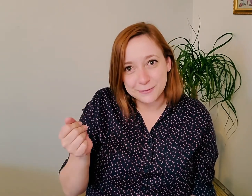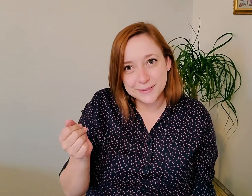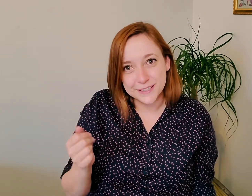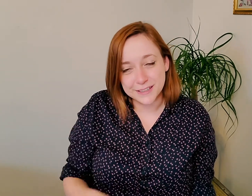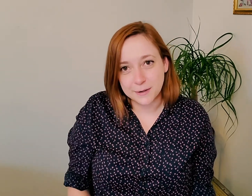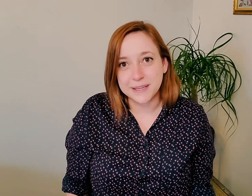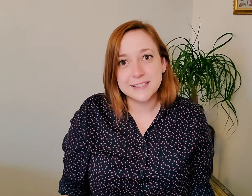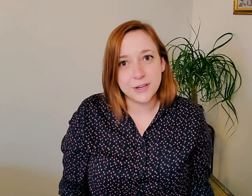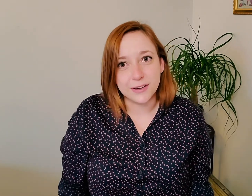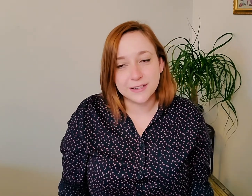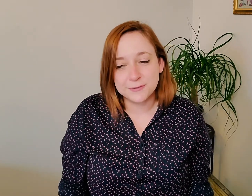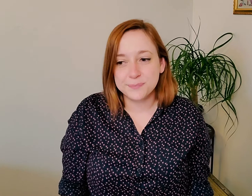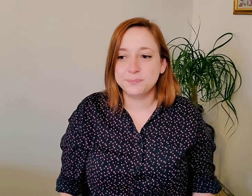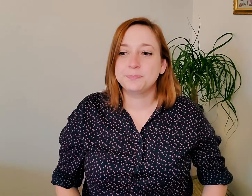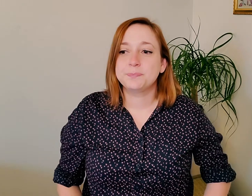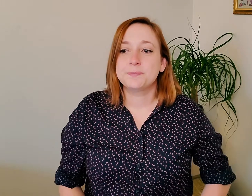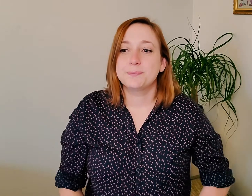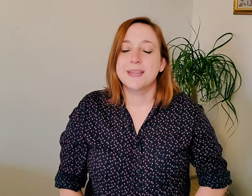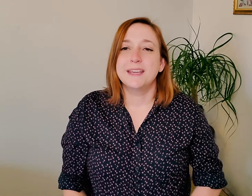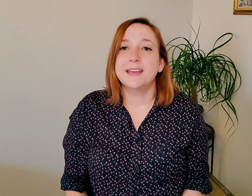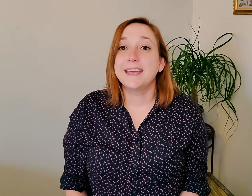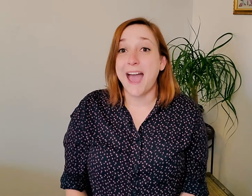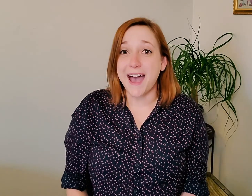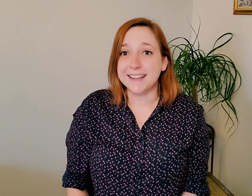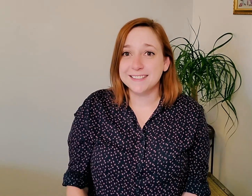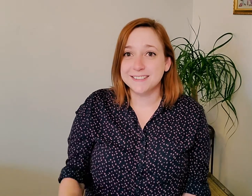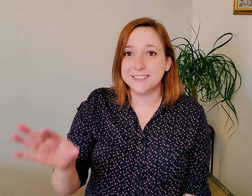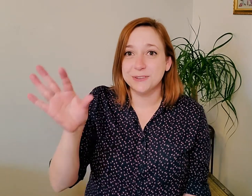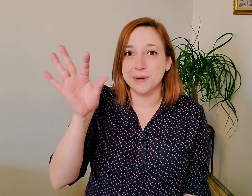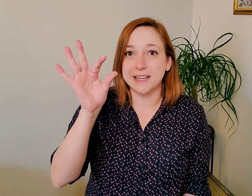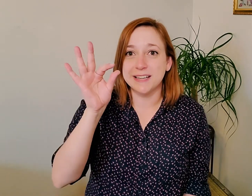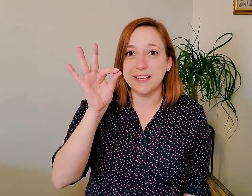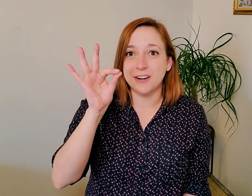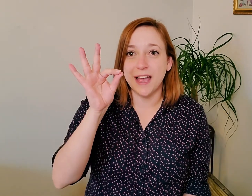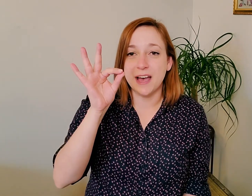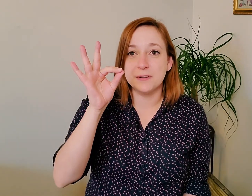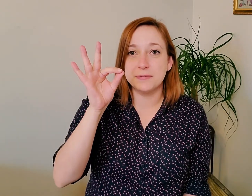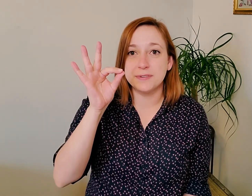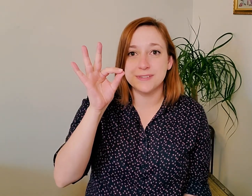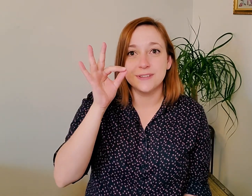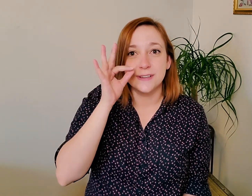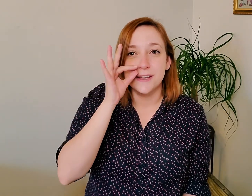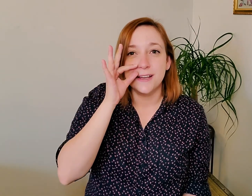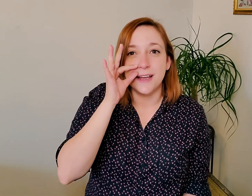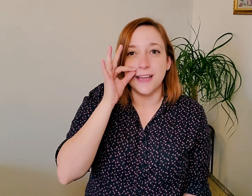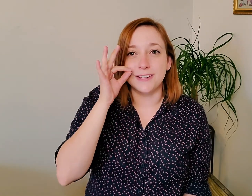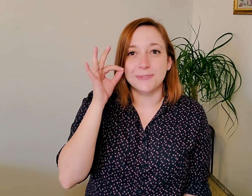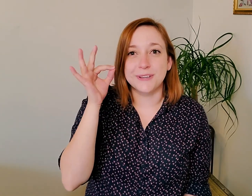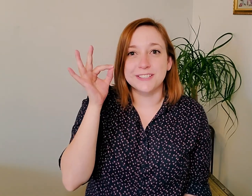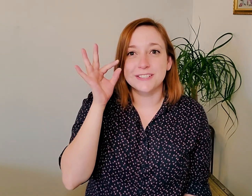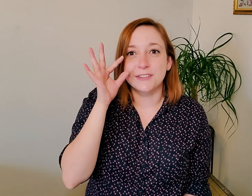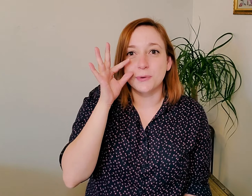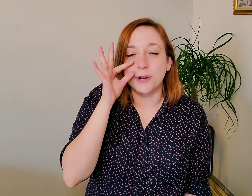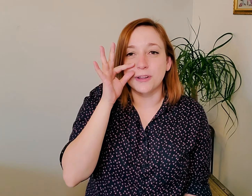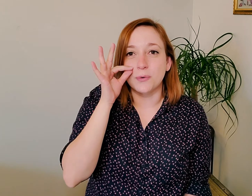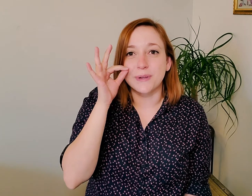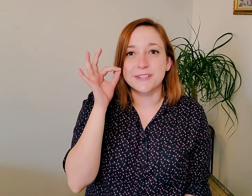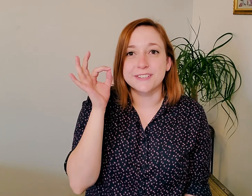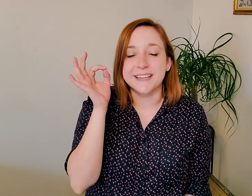and that means dog. Cat, we're gonna take our F and we just do our little whiskers like this,